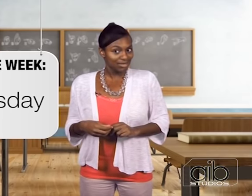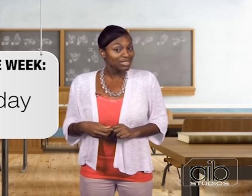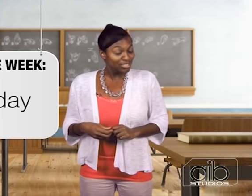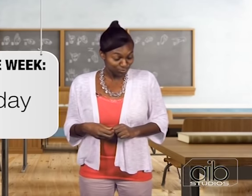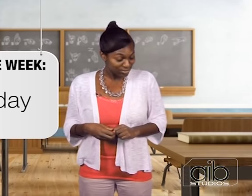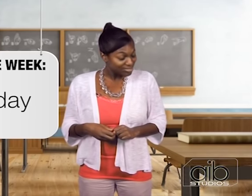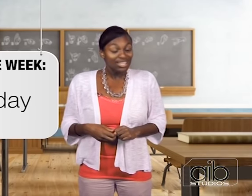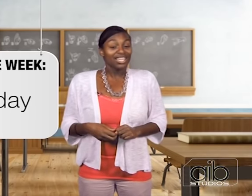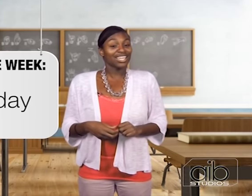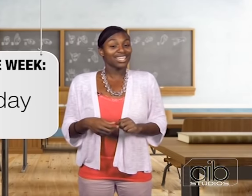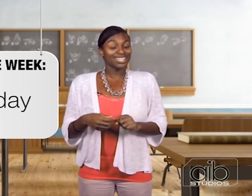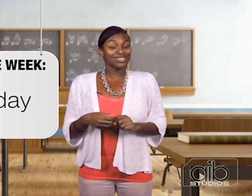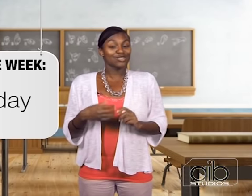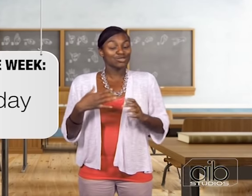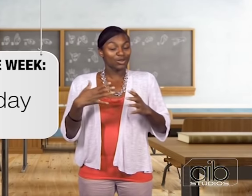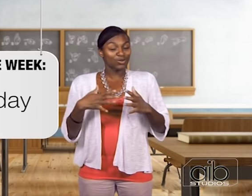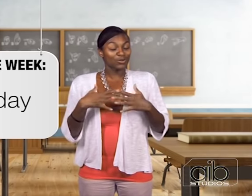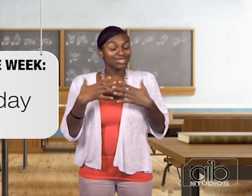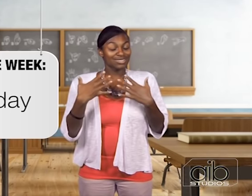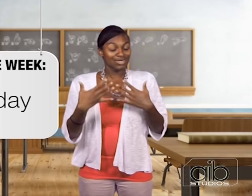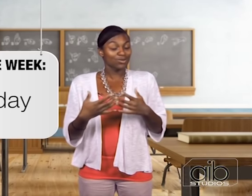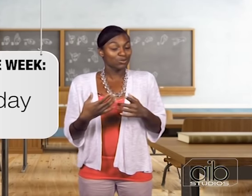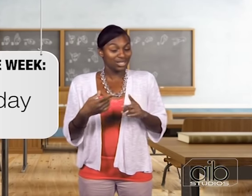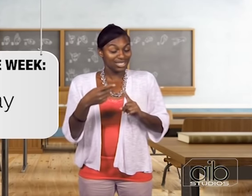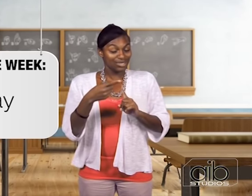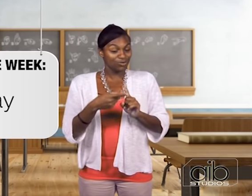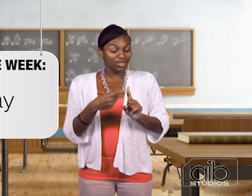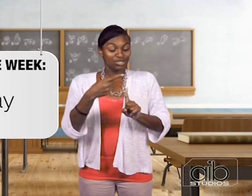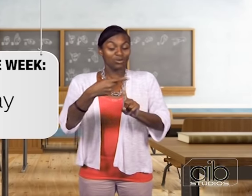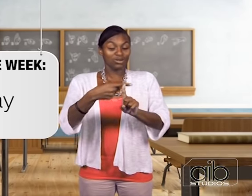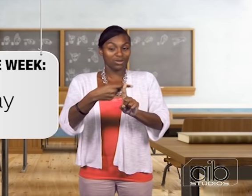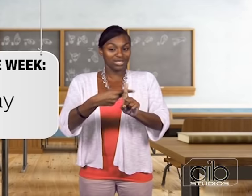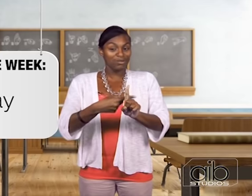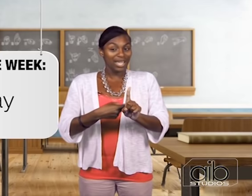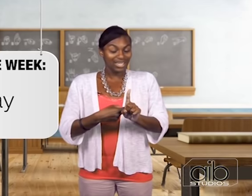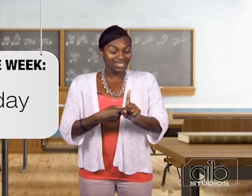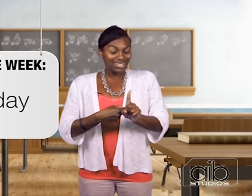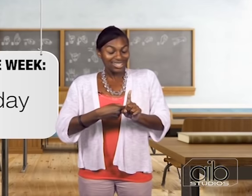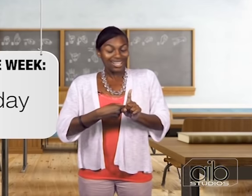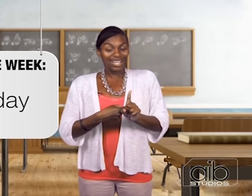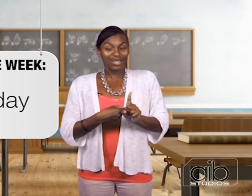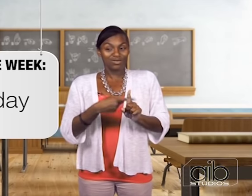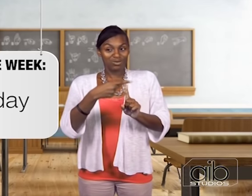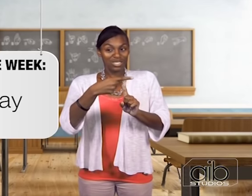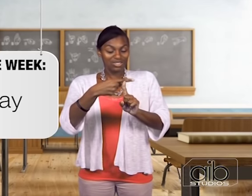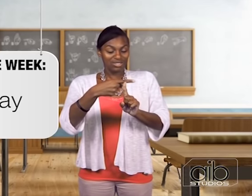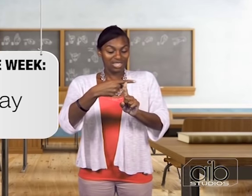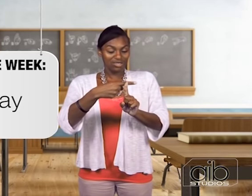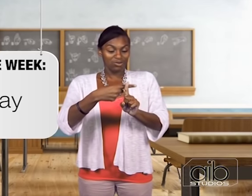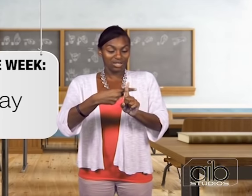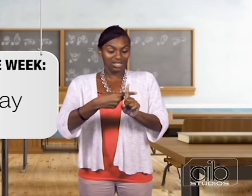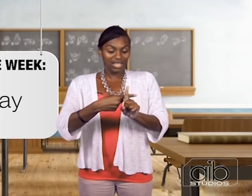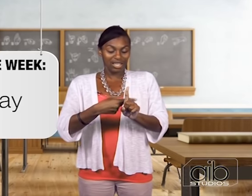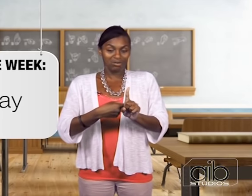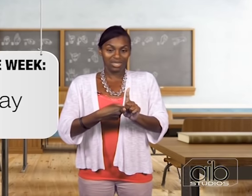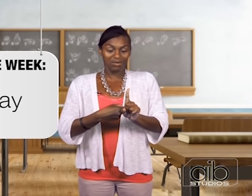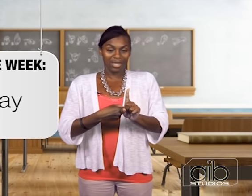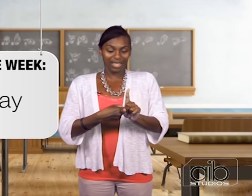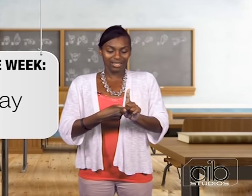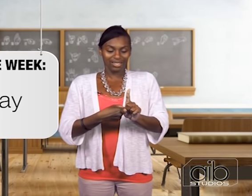something different, and you don't want to run it in the front. You want to run it in the back. So make sure that you run it in the back and